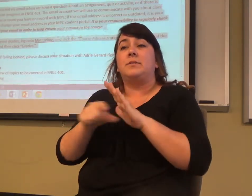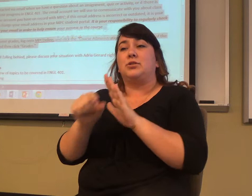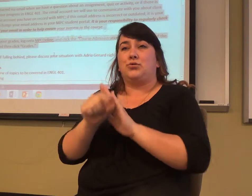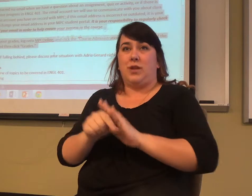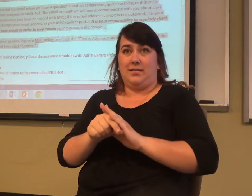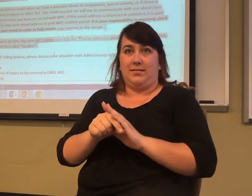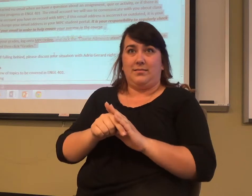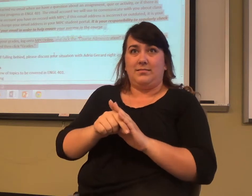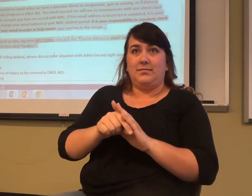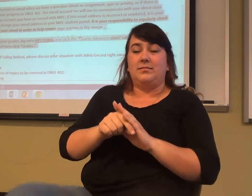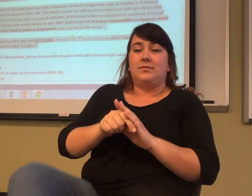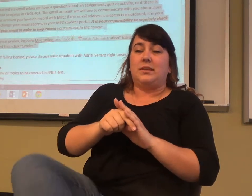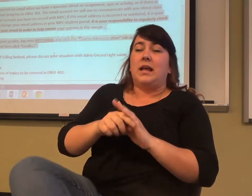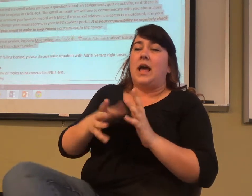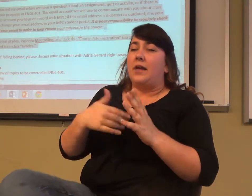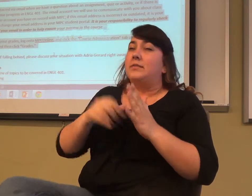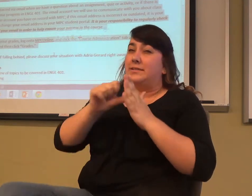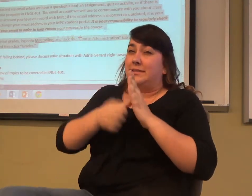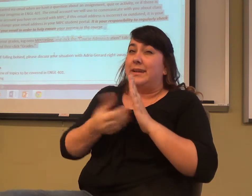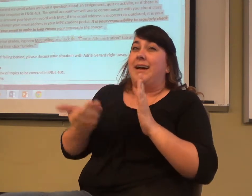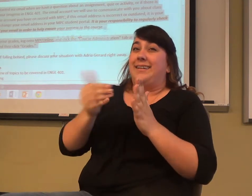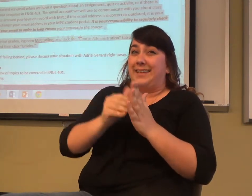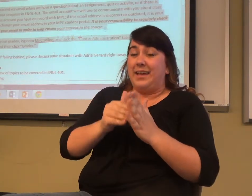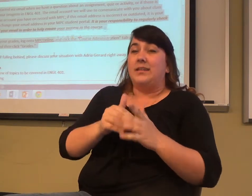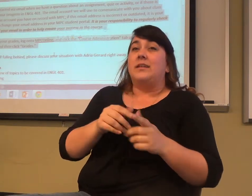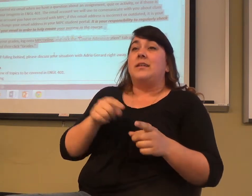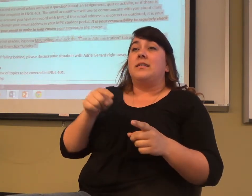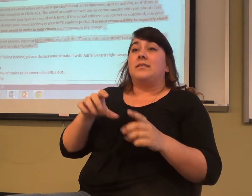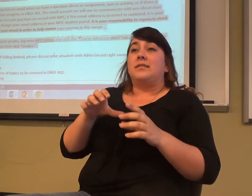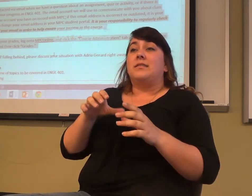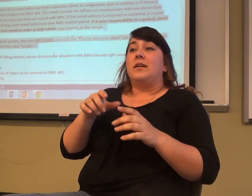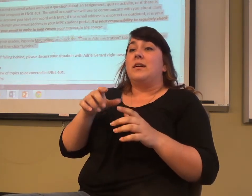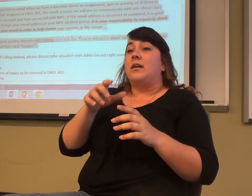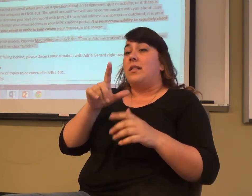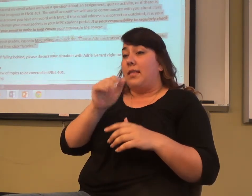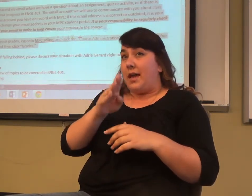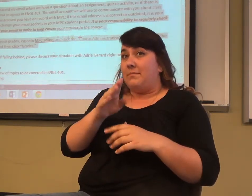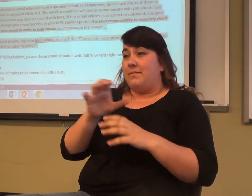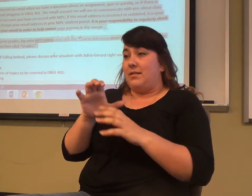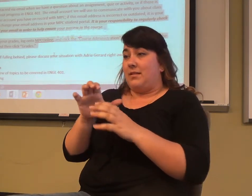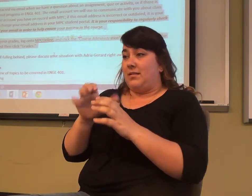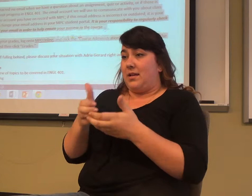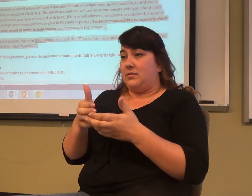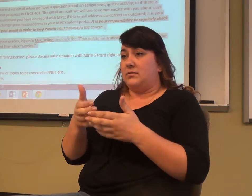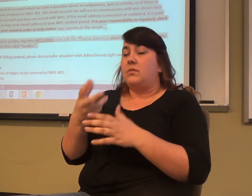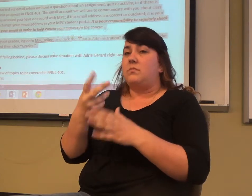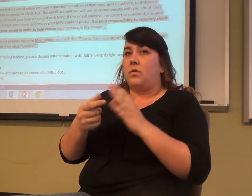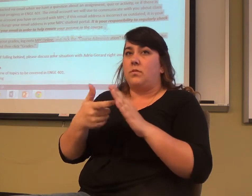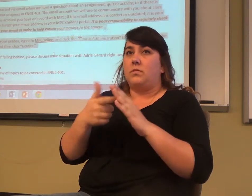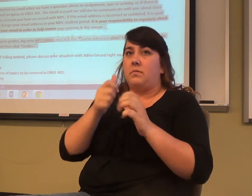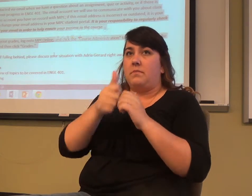It's worth reiterating, you need to get a passing grade in the lab and the class in order to be successful, in order